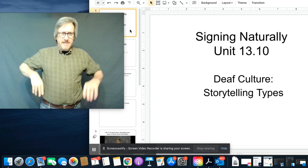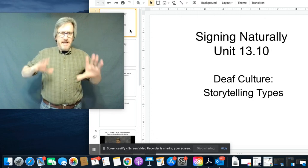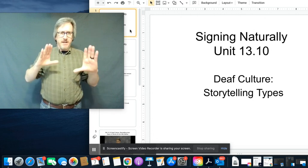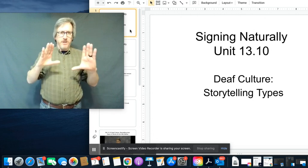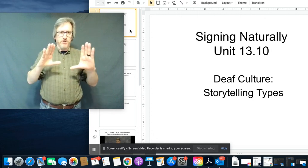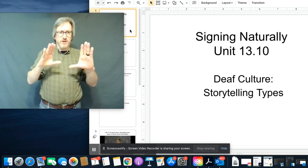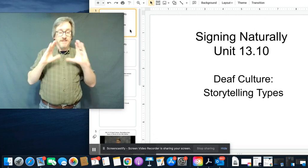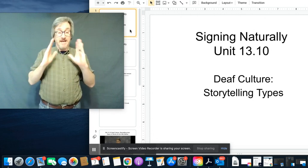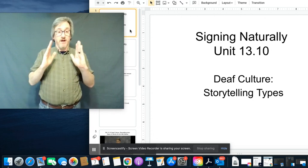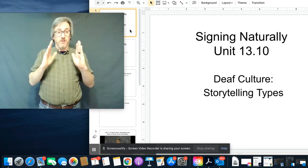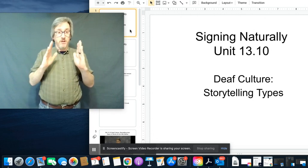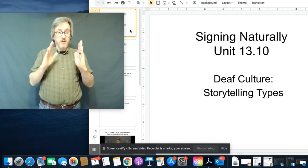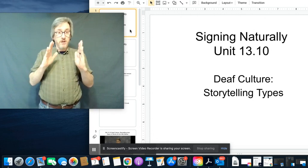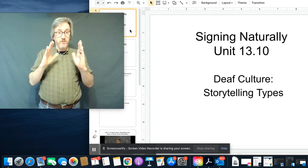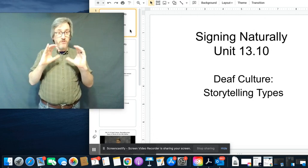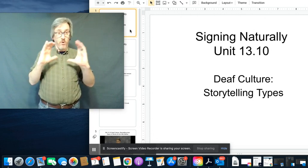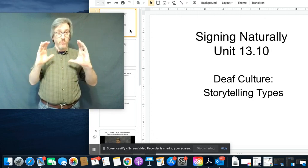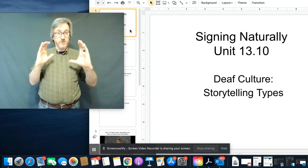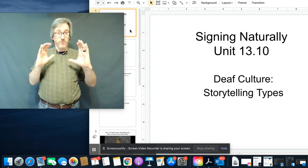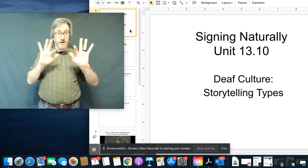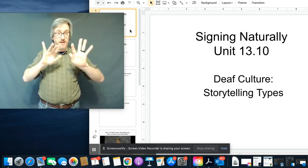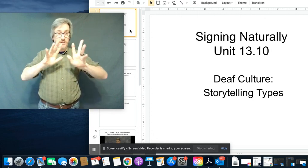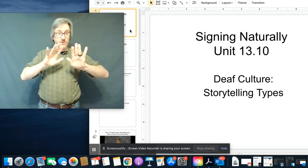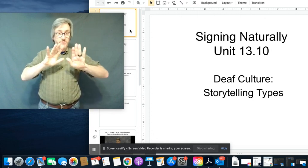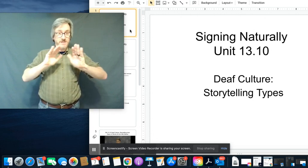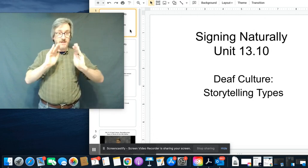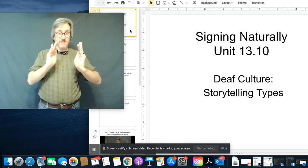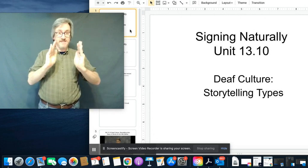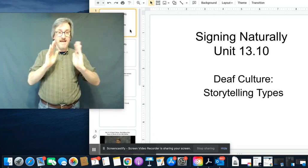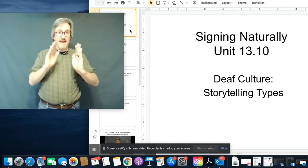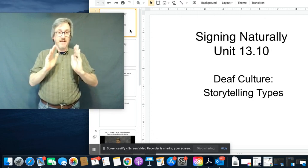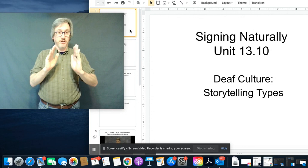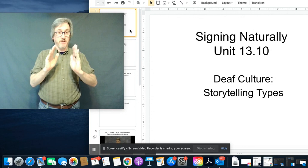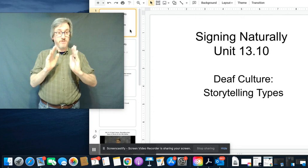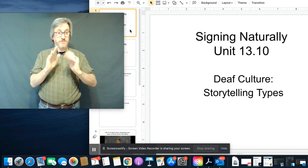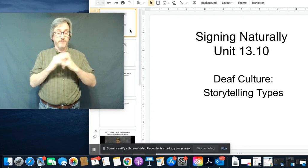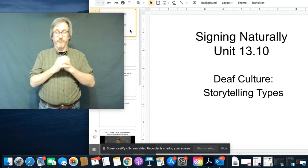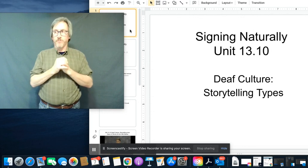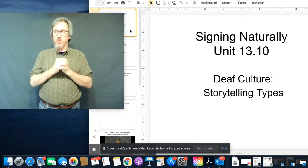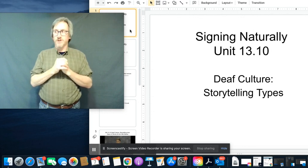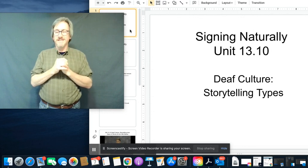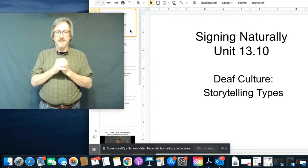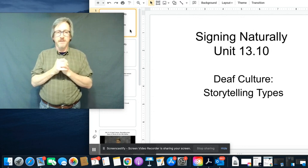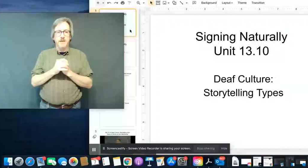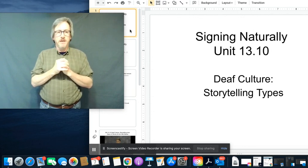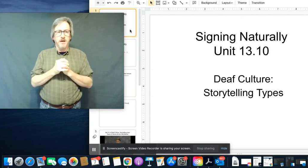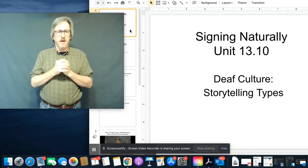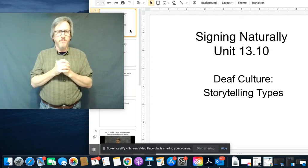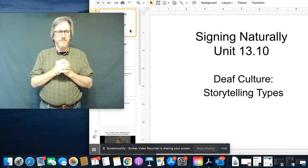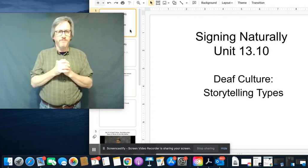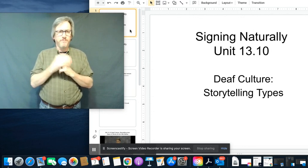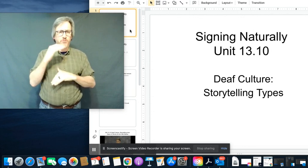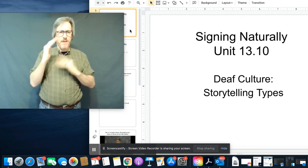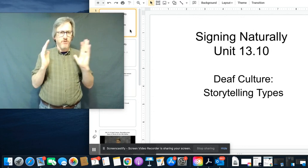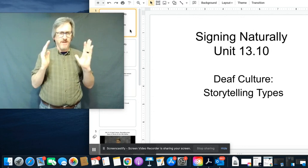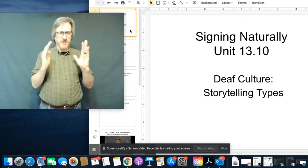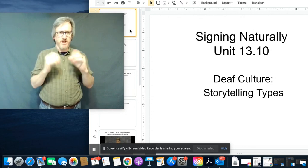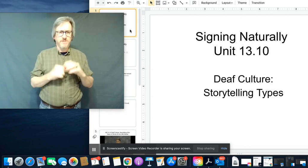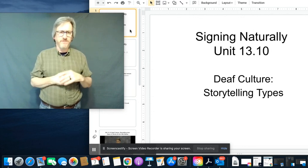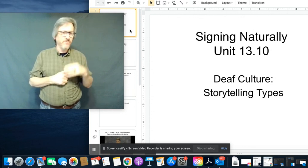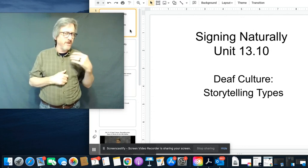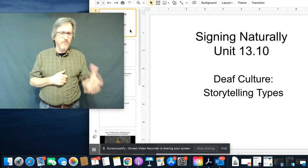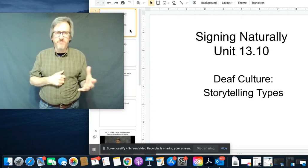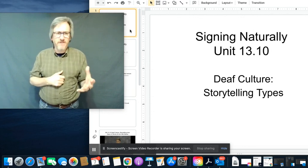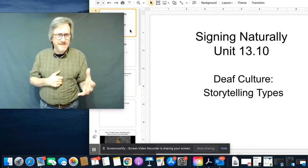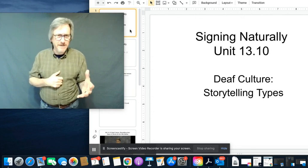is that you're going to tell the whole story using set hand shapes or set parameter of hand shapes.